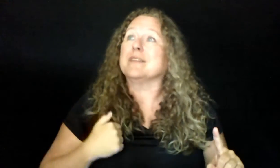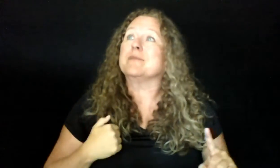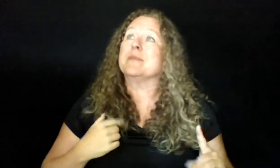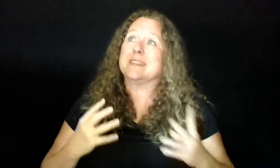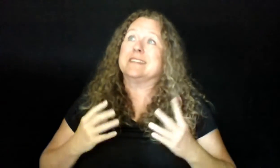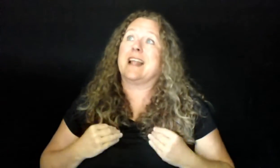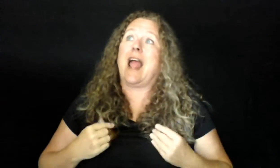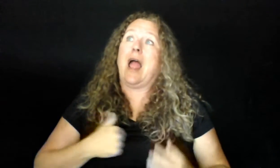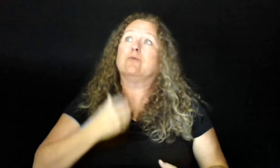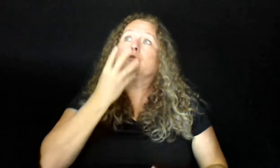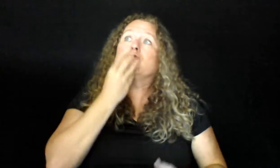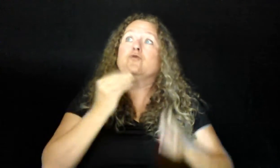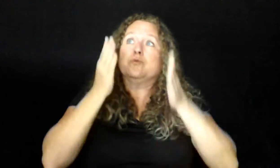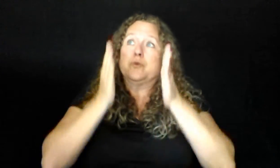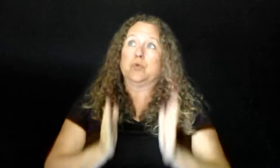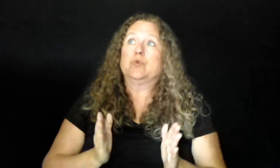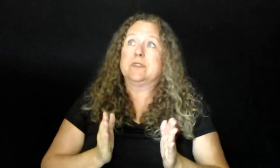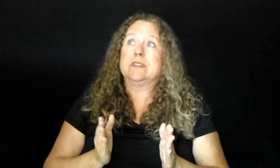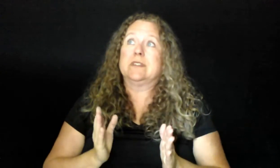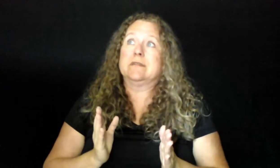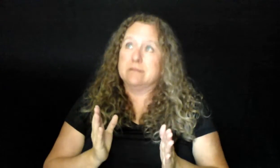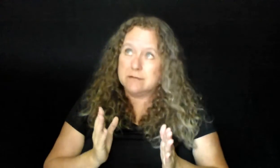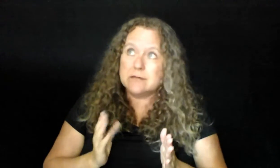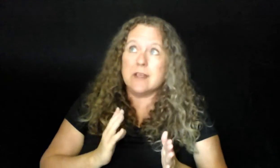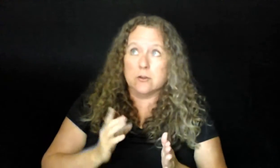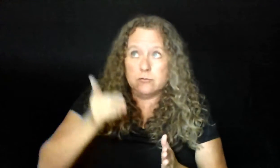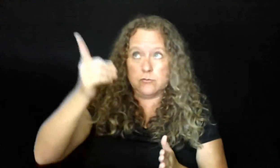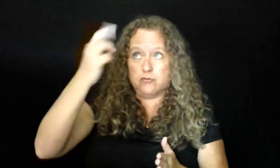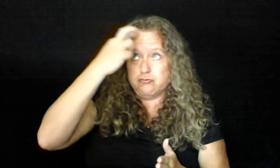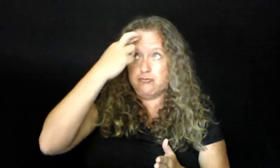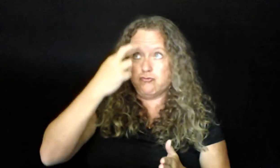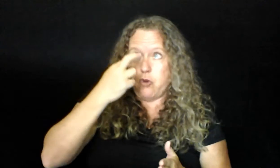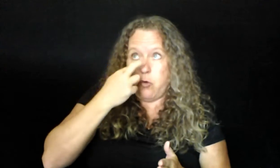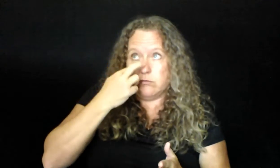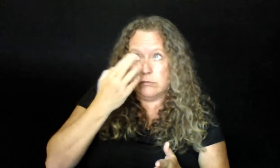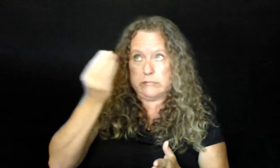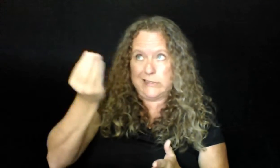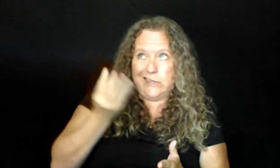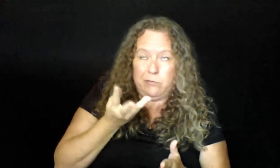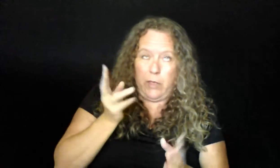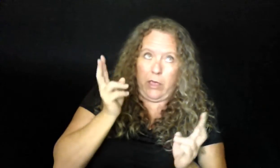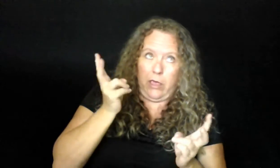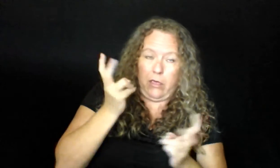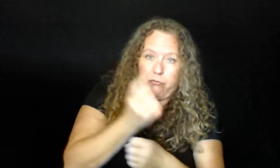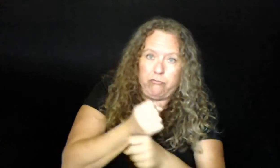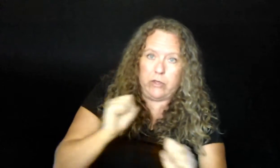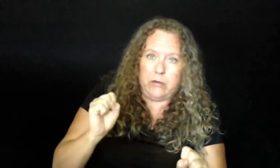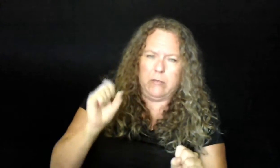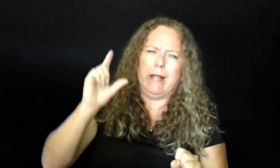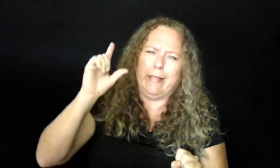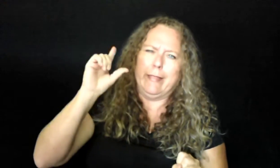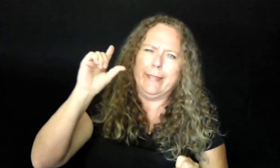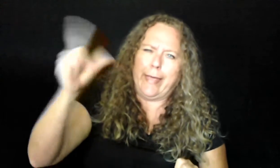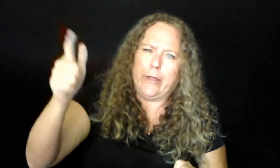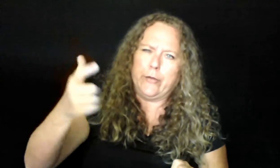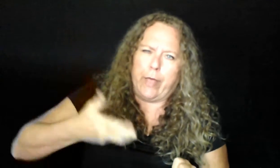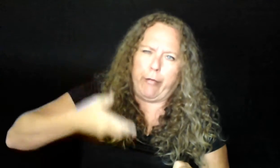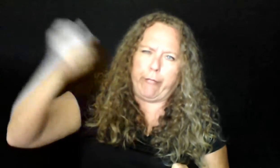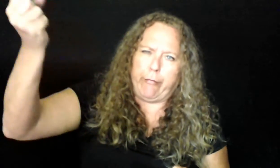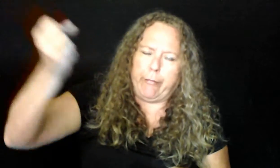you are claiming that freedom that Rome kind of gives you, they take it away a few years after this, but during this short period of history, they